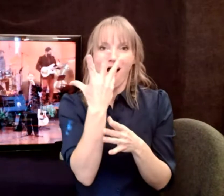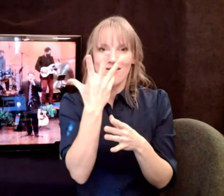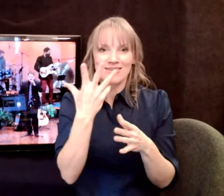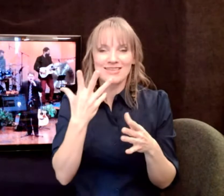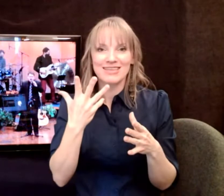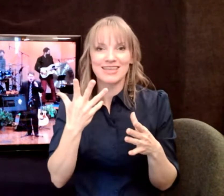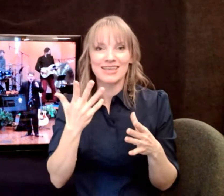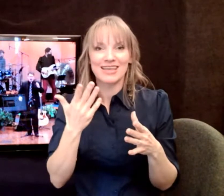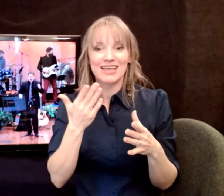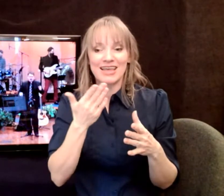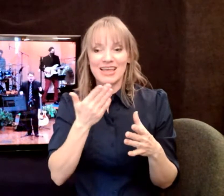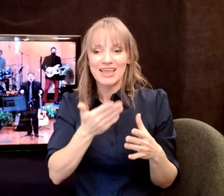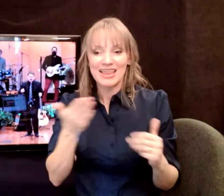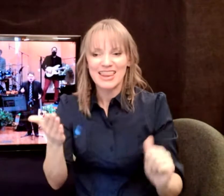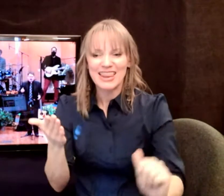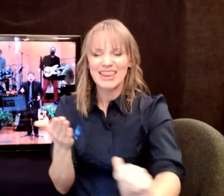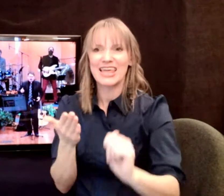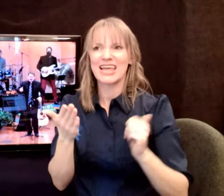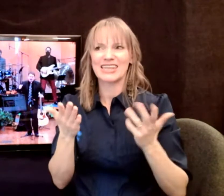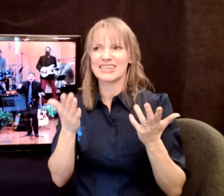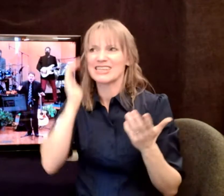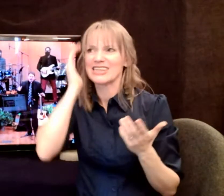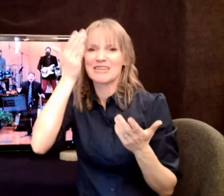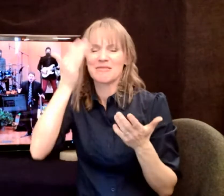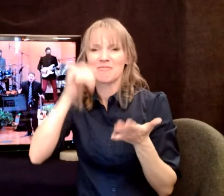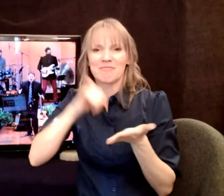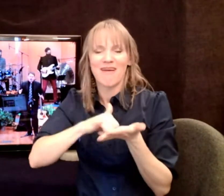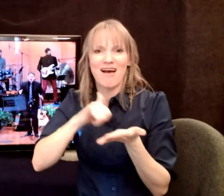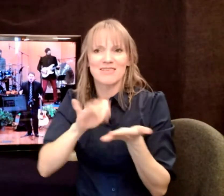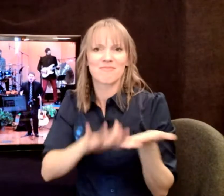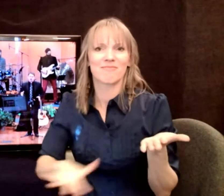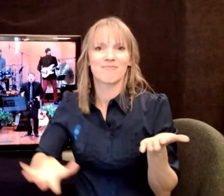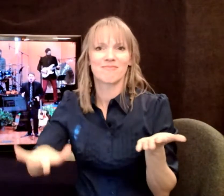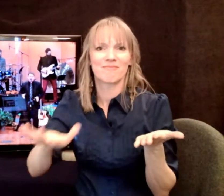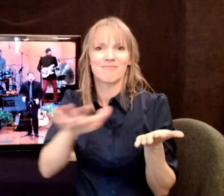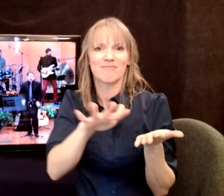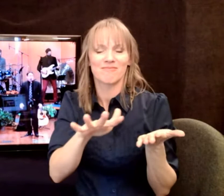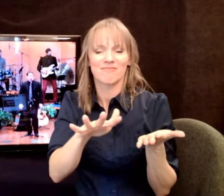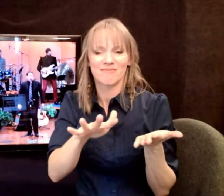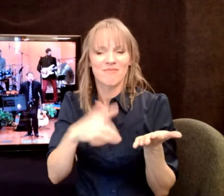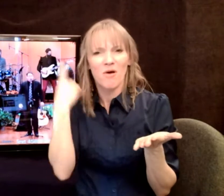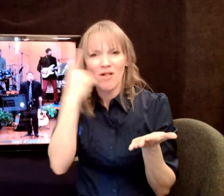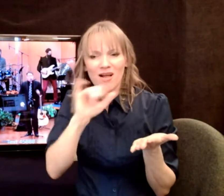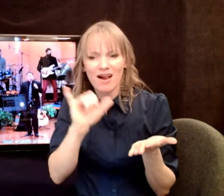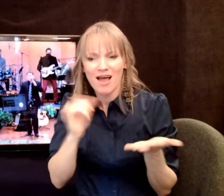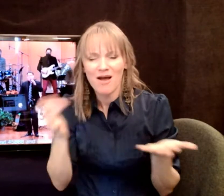Space to live in this town. Out of love.